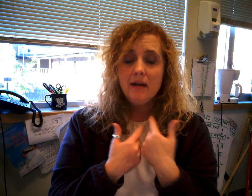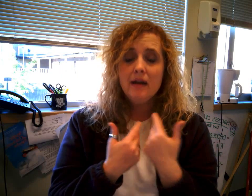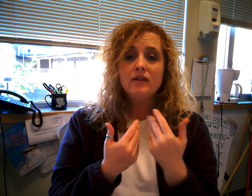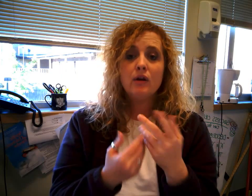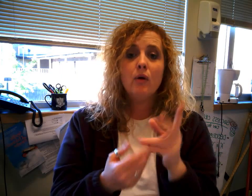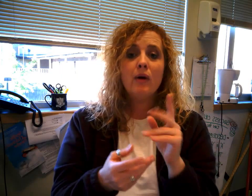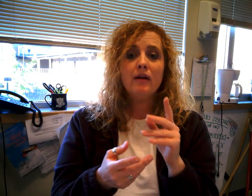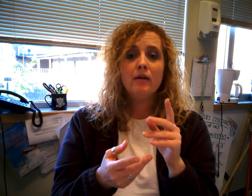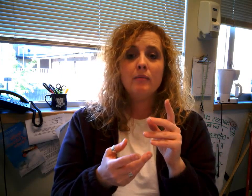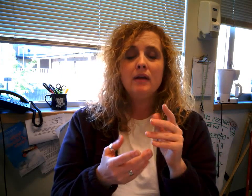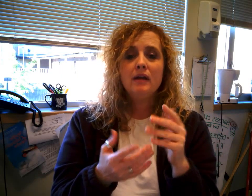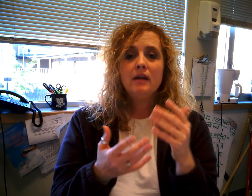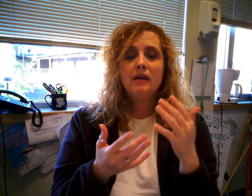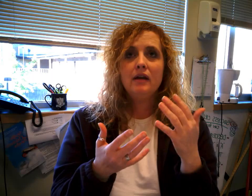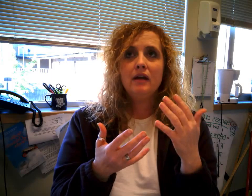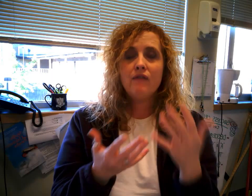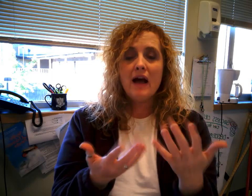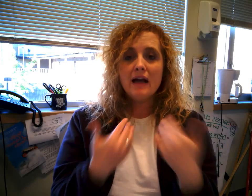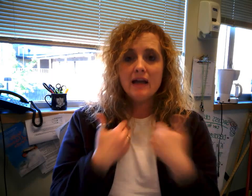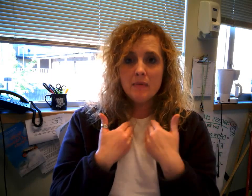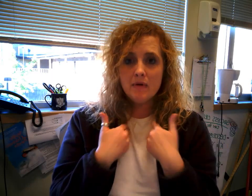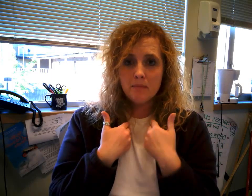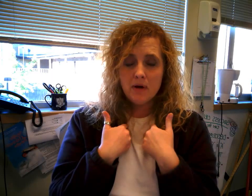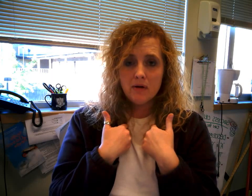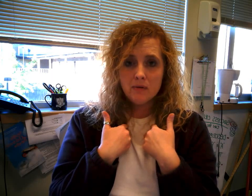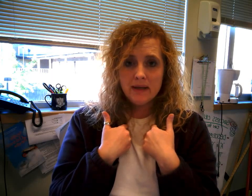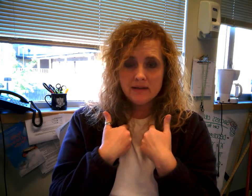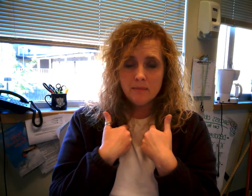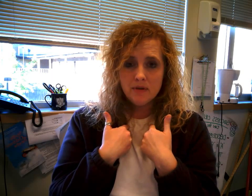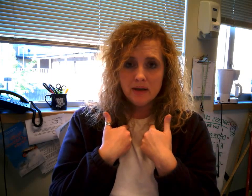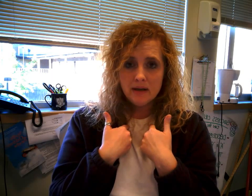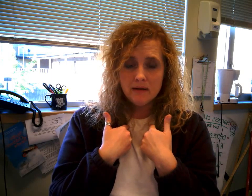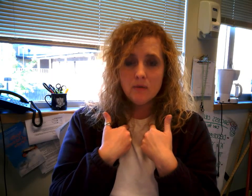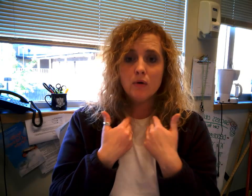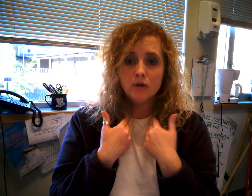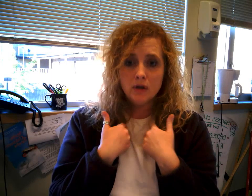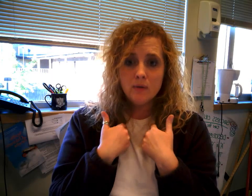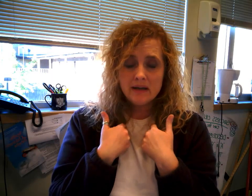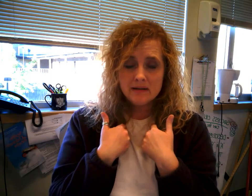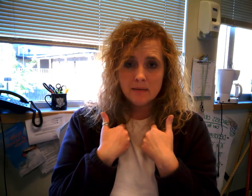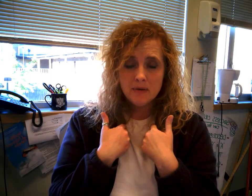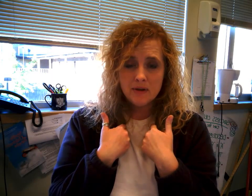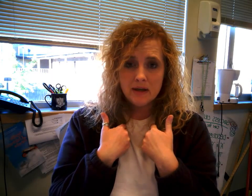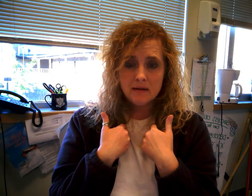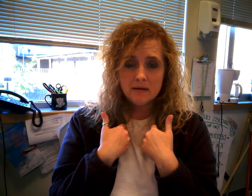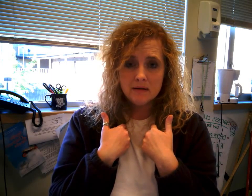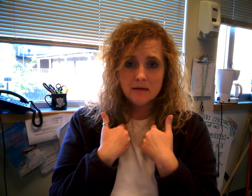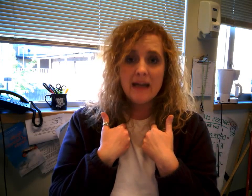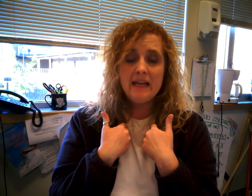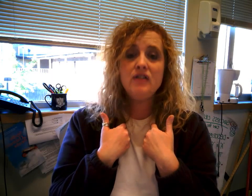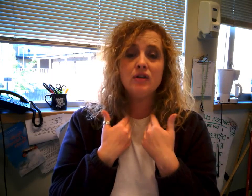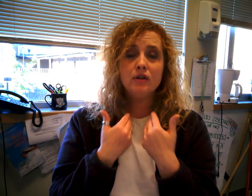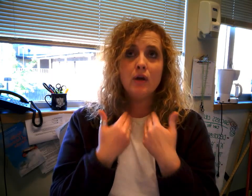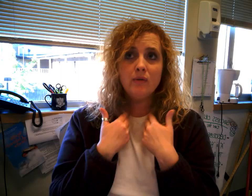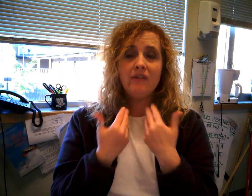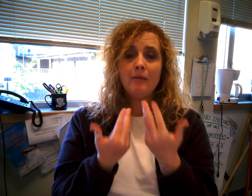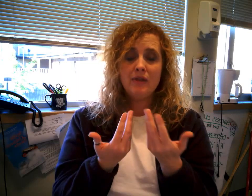sarcasm, sarcastically. All right. Next one is liar, bent B, and you're just going across